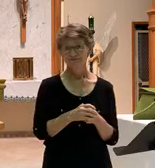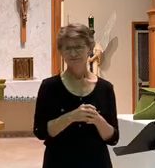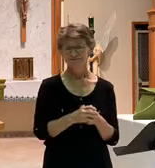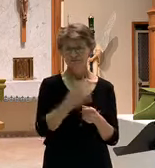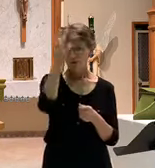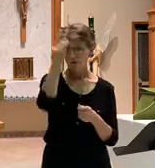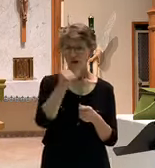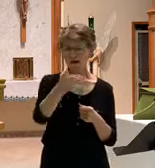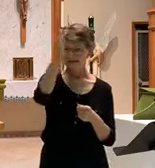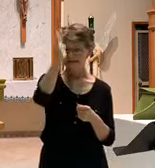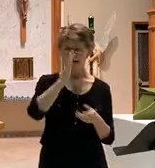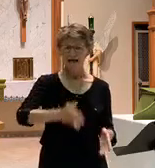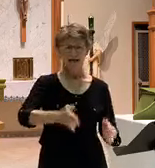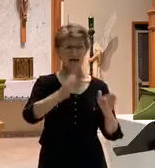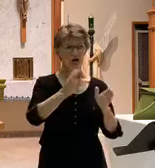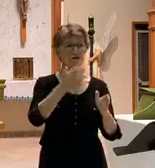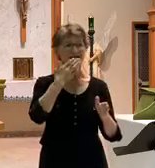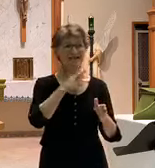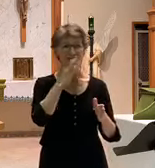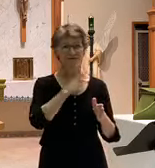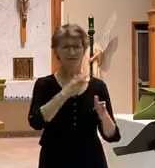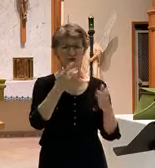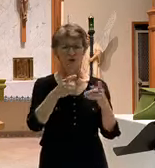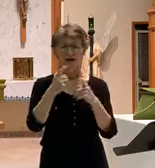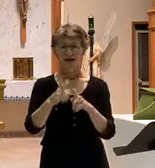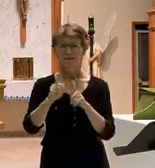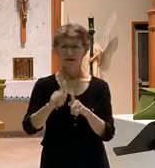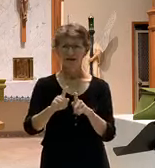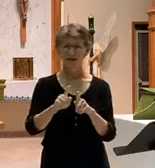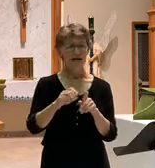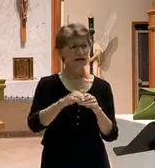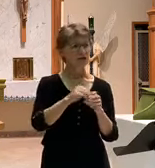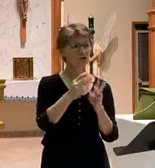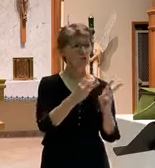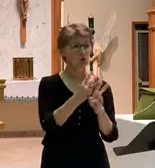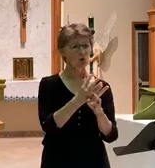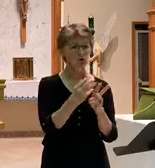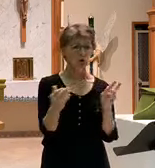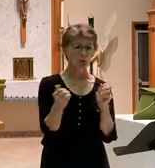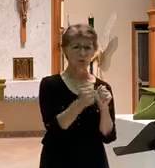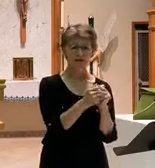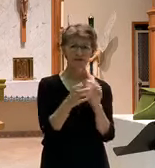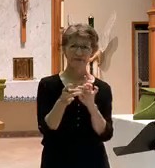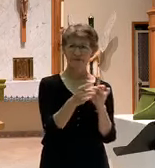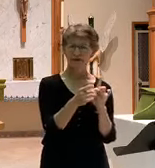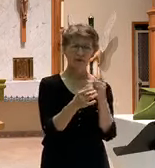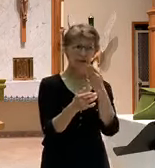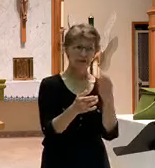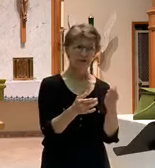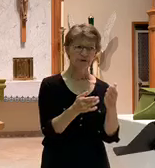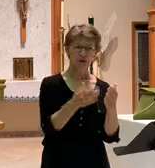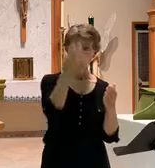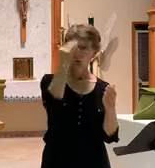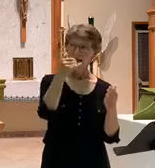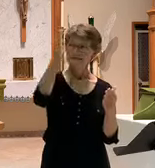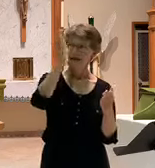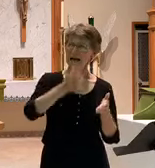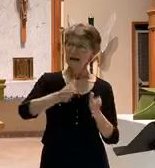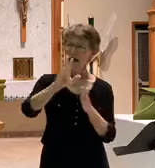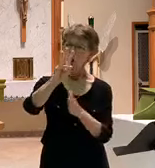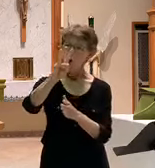Why does God allow evil to live alongside the good? Why does he allow the weeds to